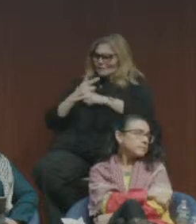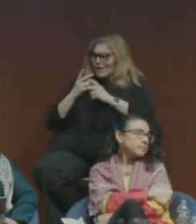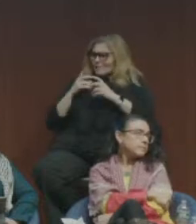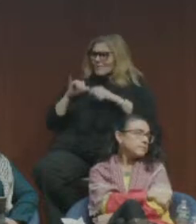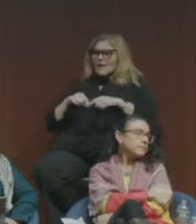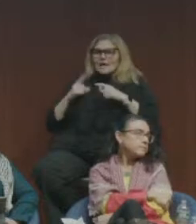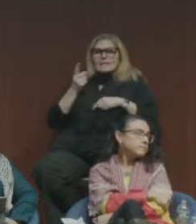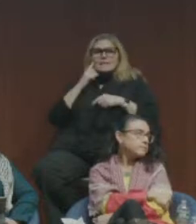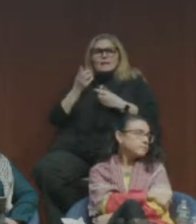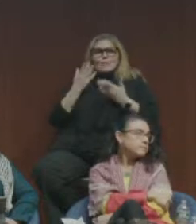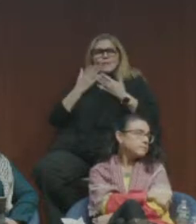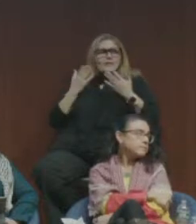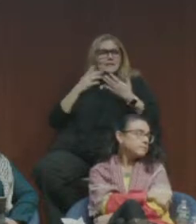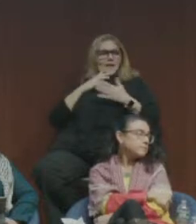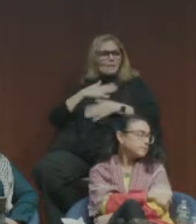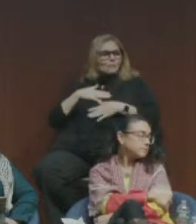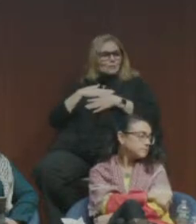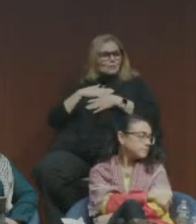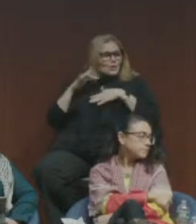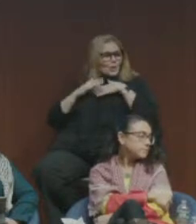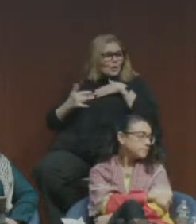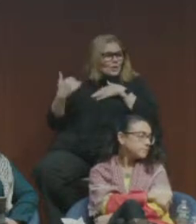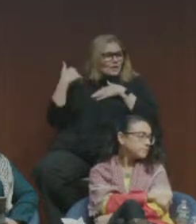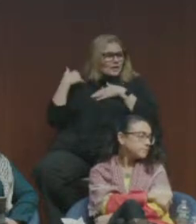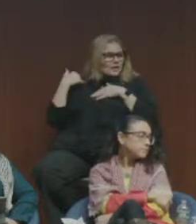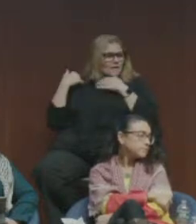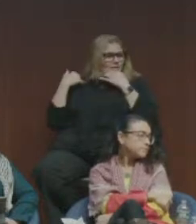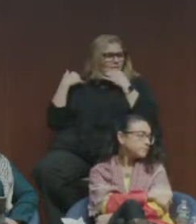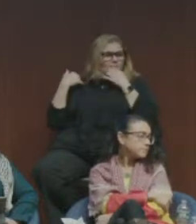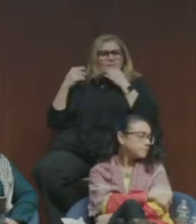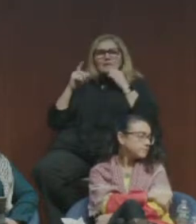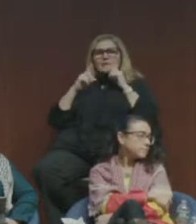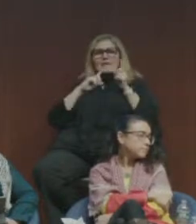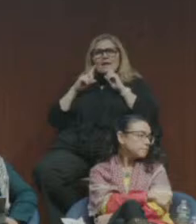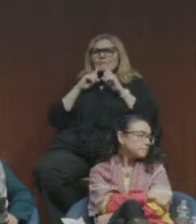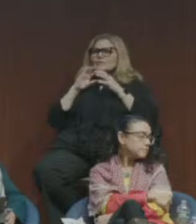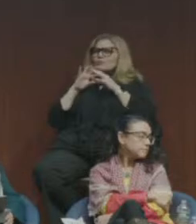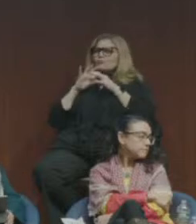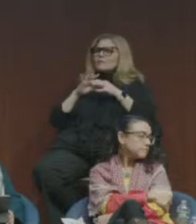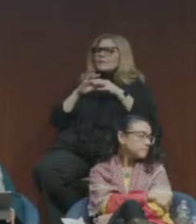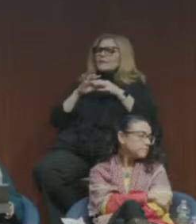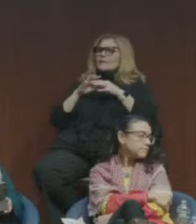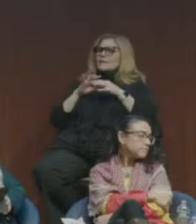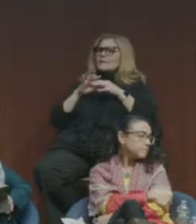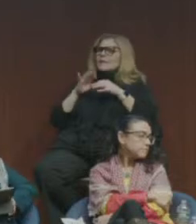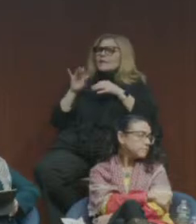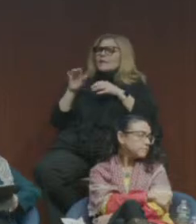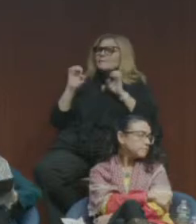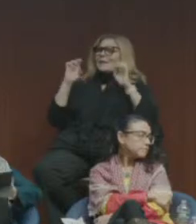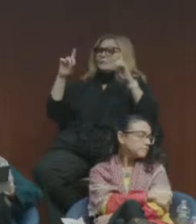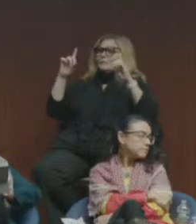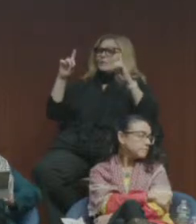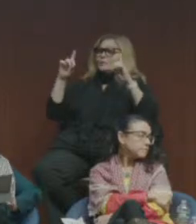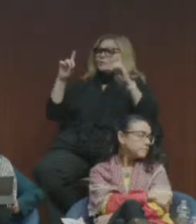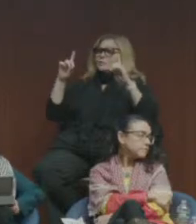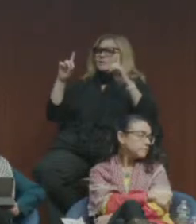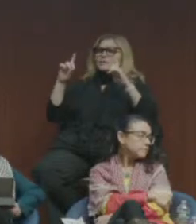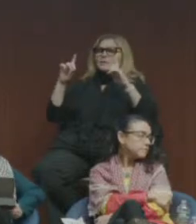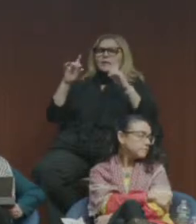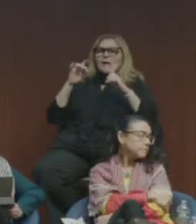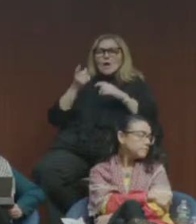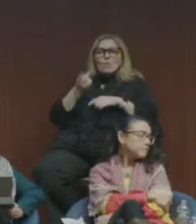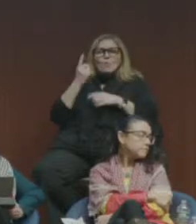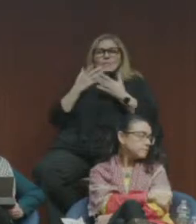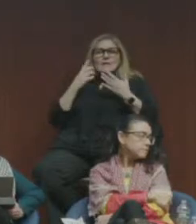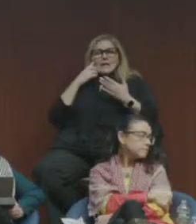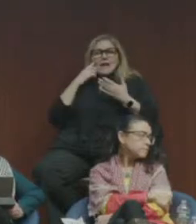thing that I've been noticing, I appreciated earlier the conversations around education. And one thing that I've